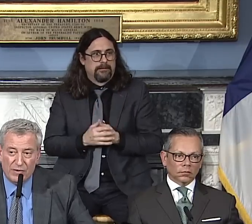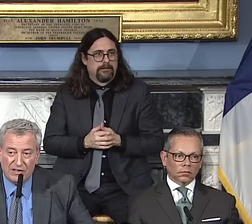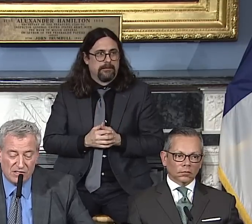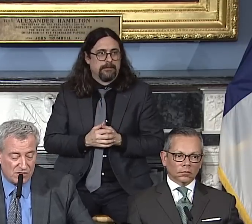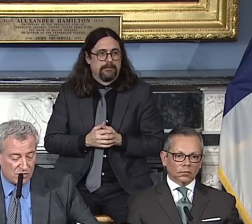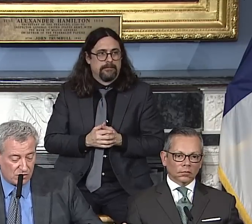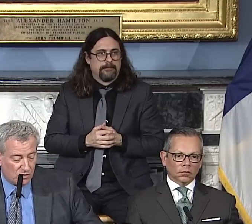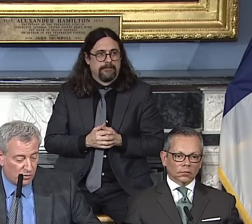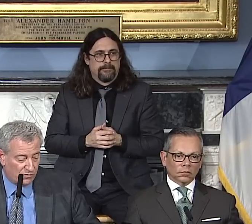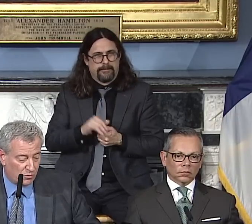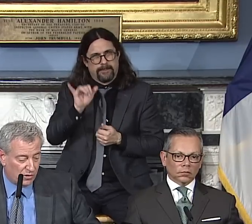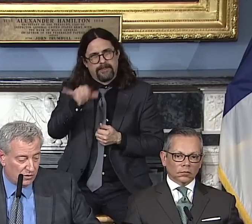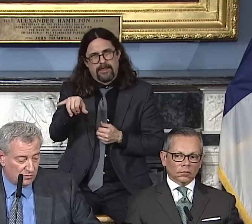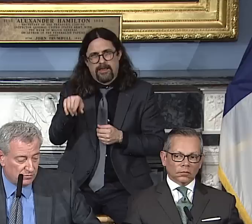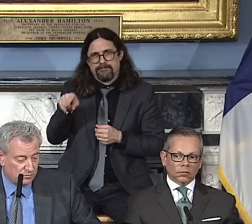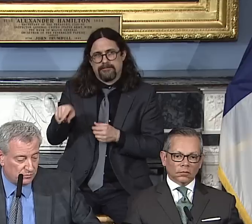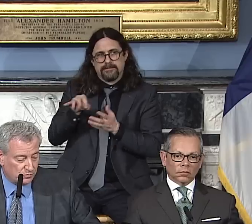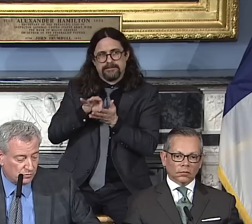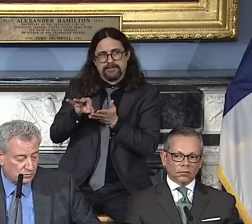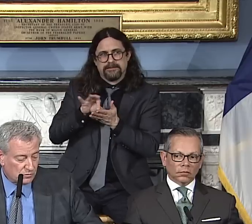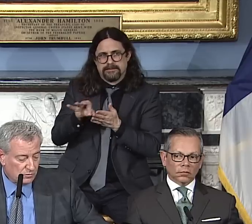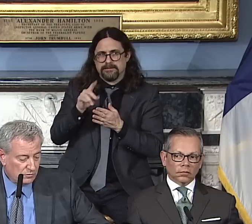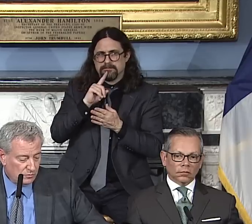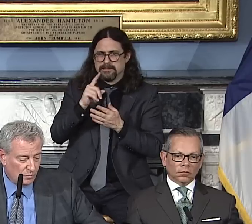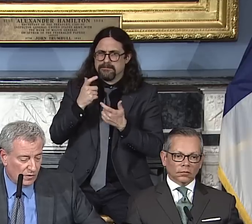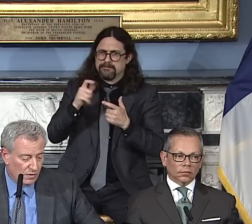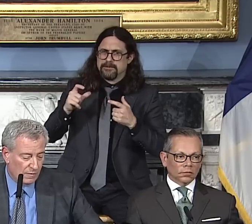area of tremendous concern going forward.